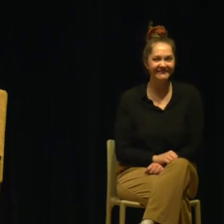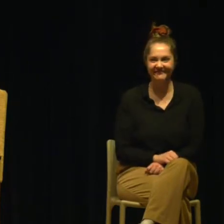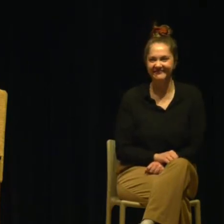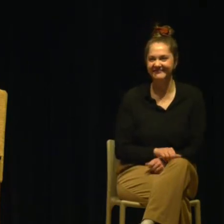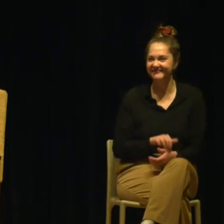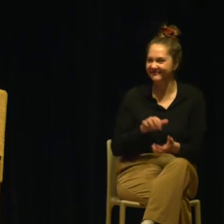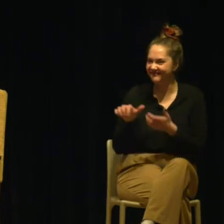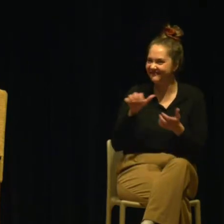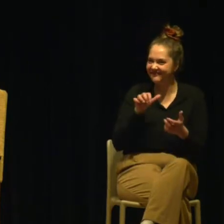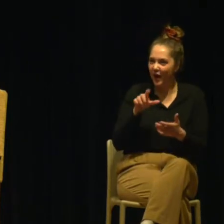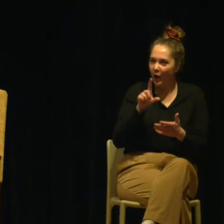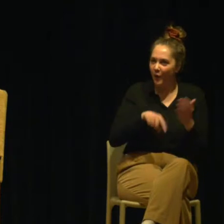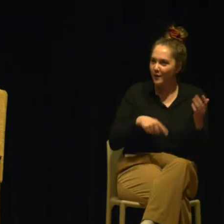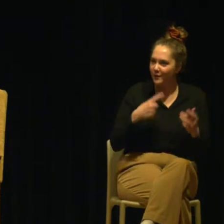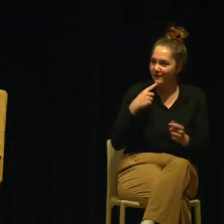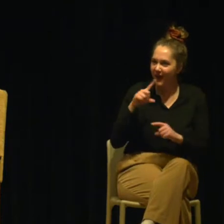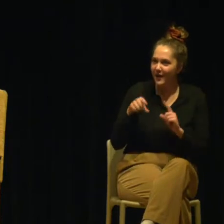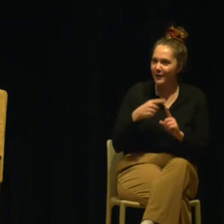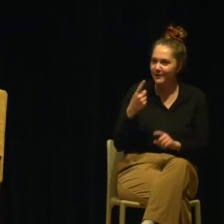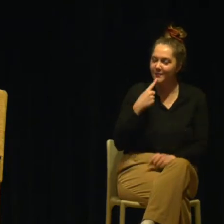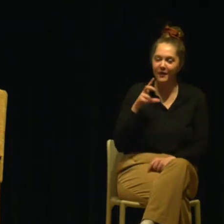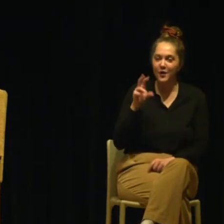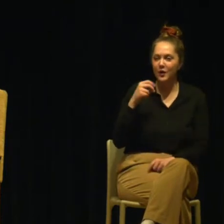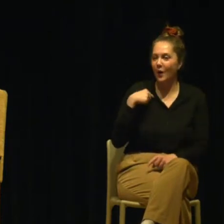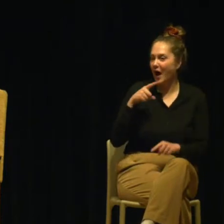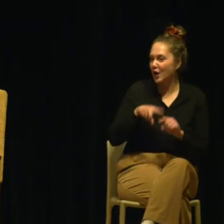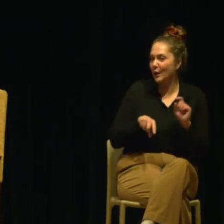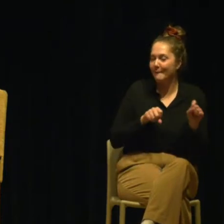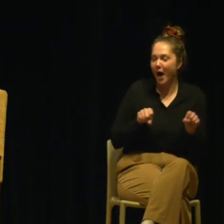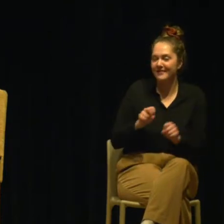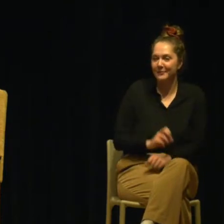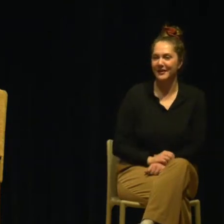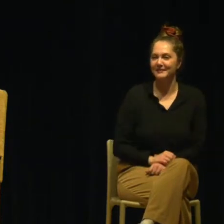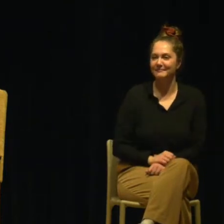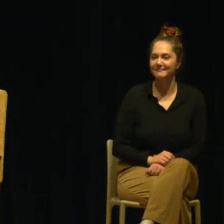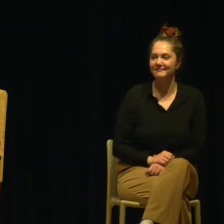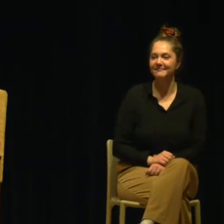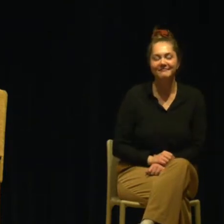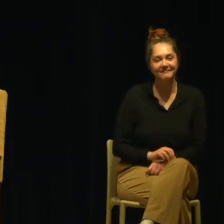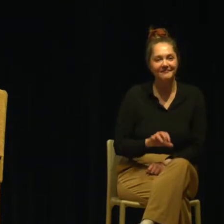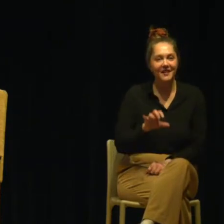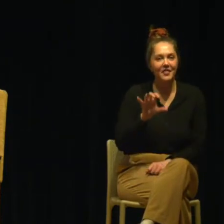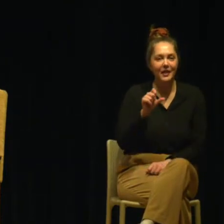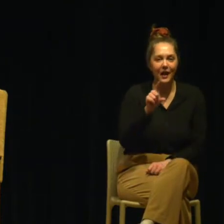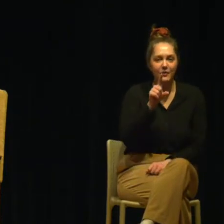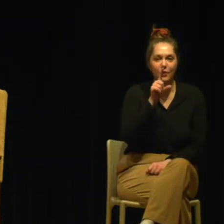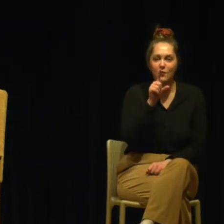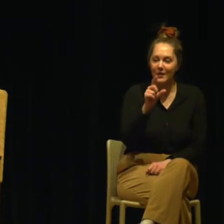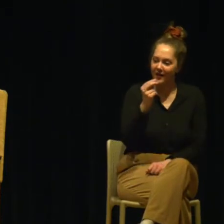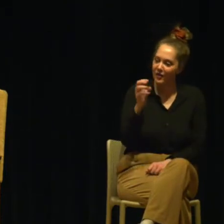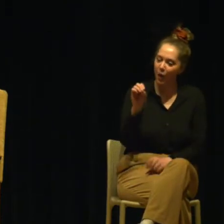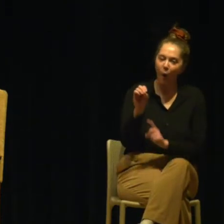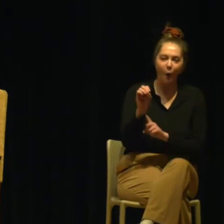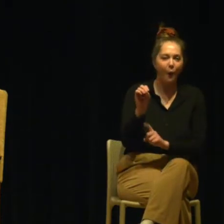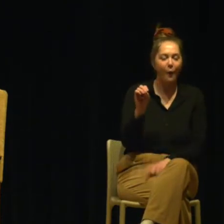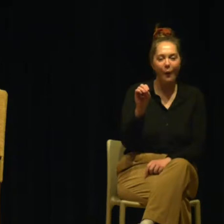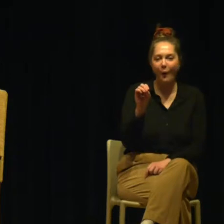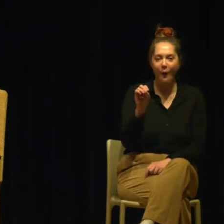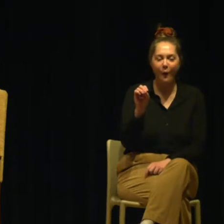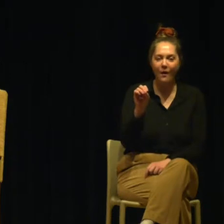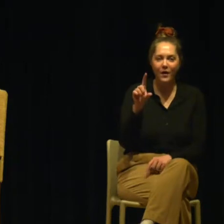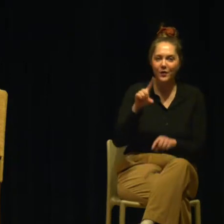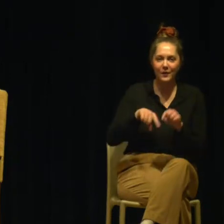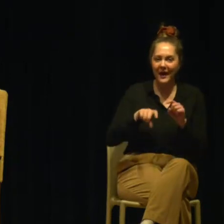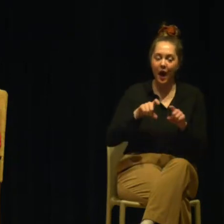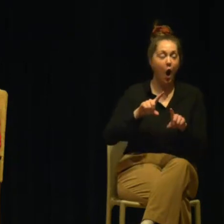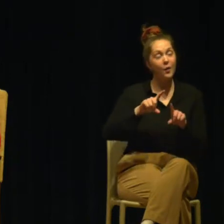What do you say when someone says, no, I couldn't possibly? That's a real no. That's not call me back on Tuesday.